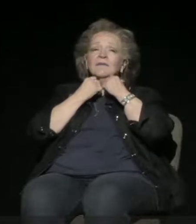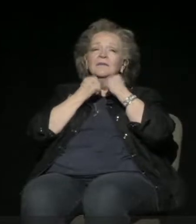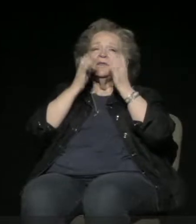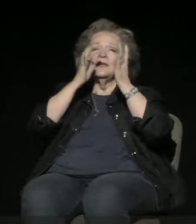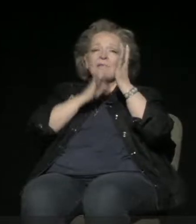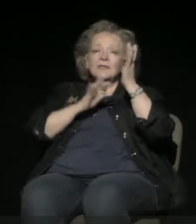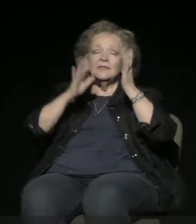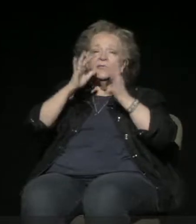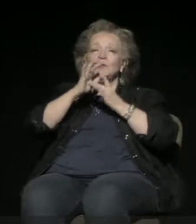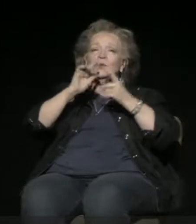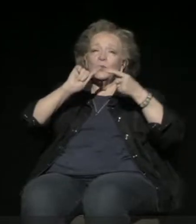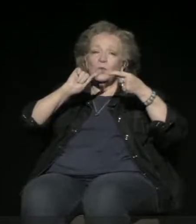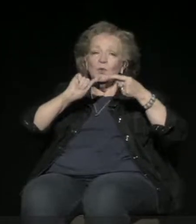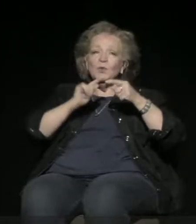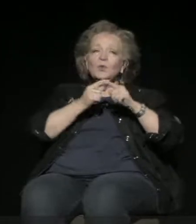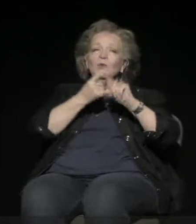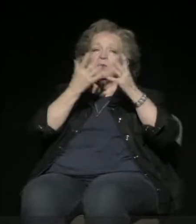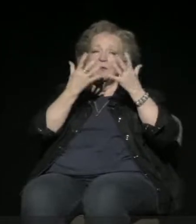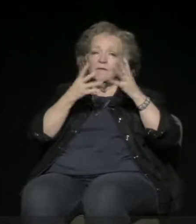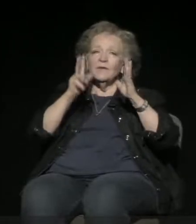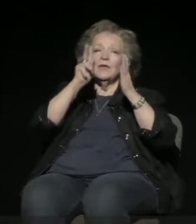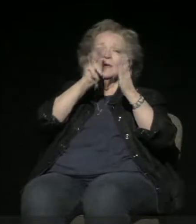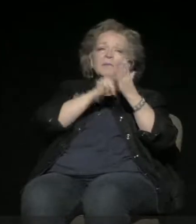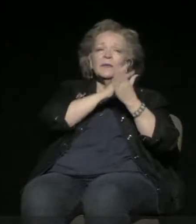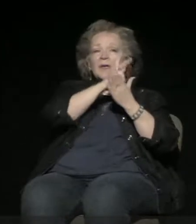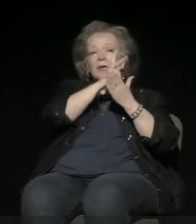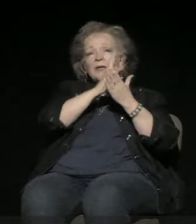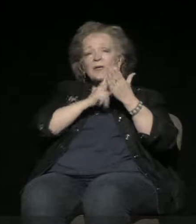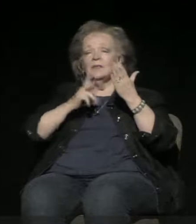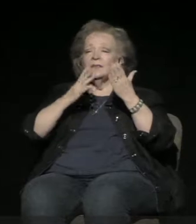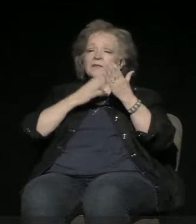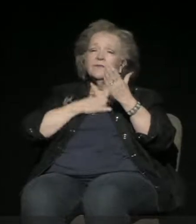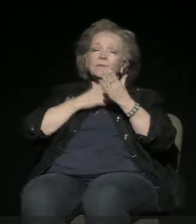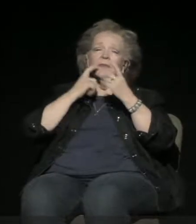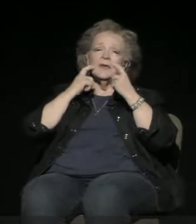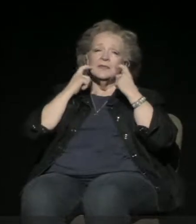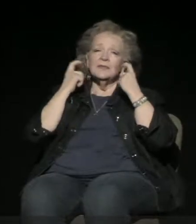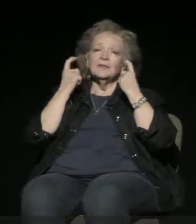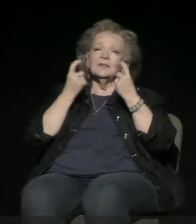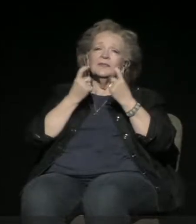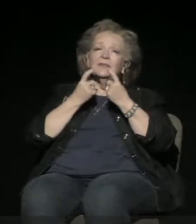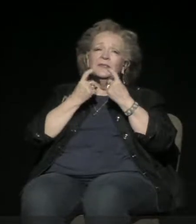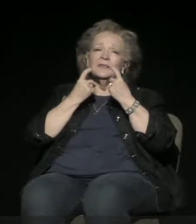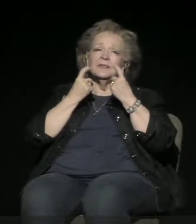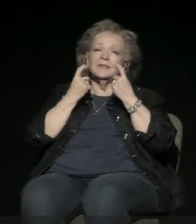His wounds have paid My ransom